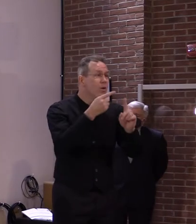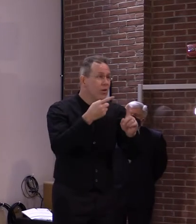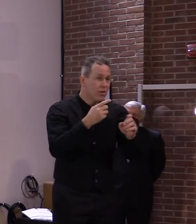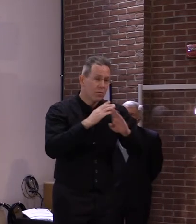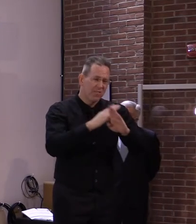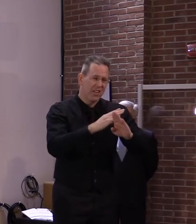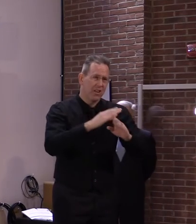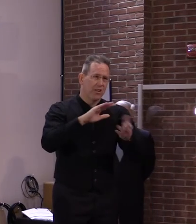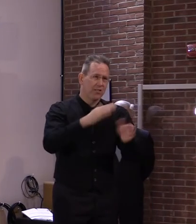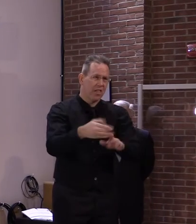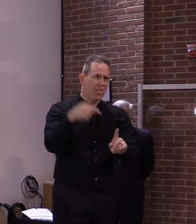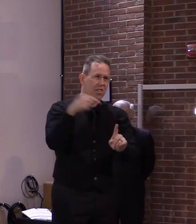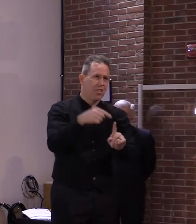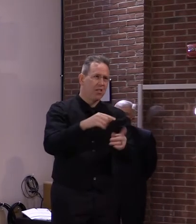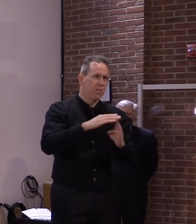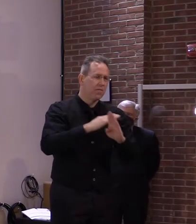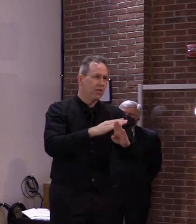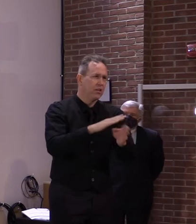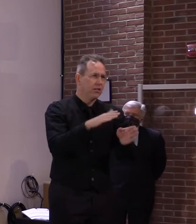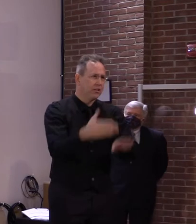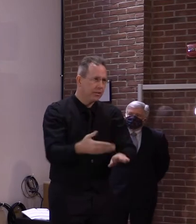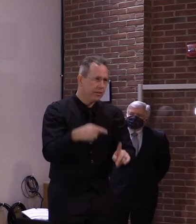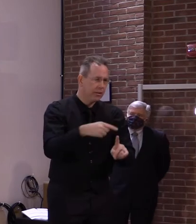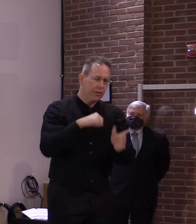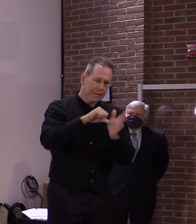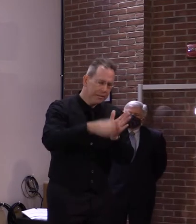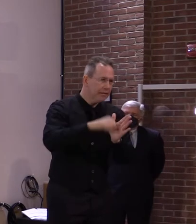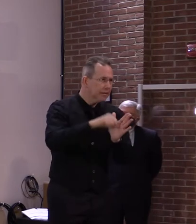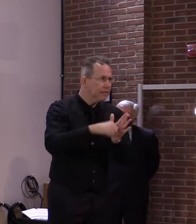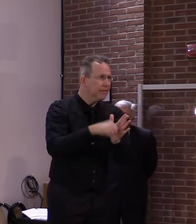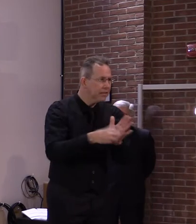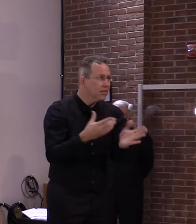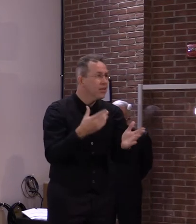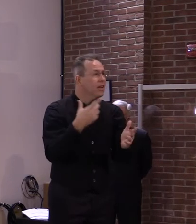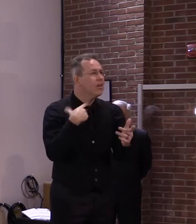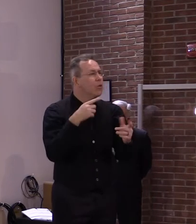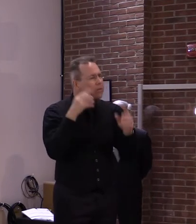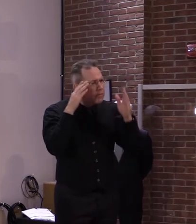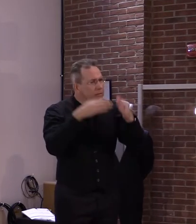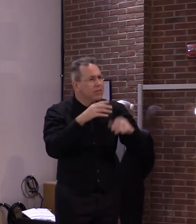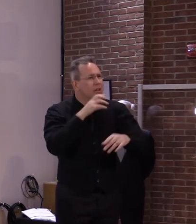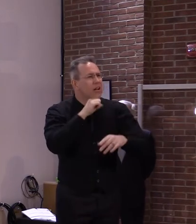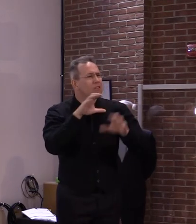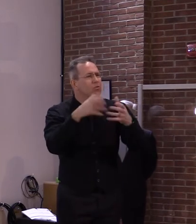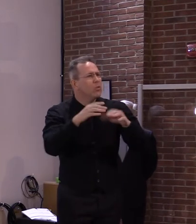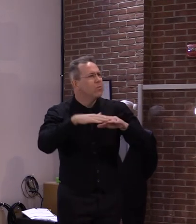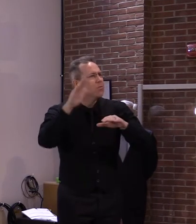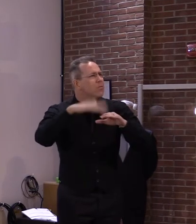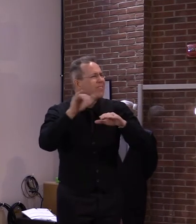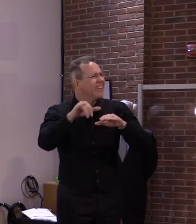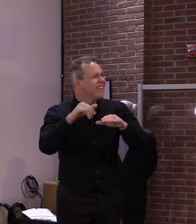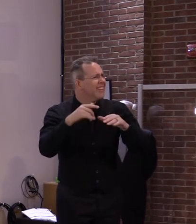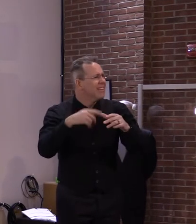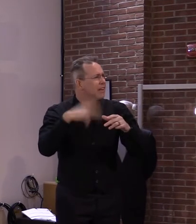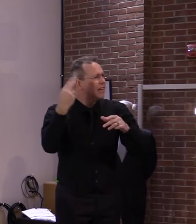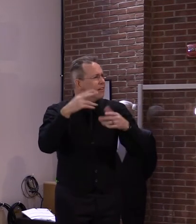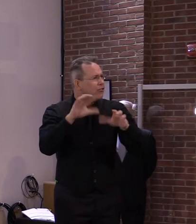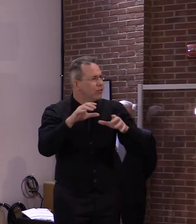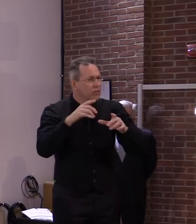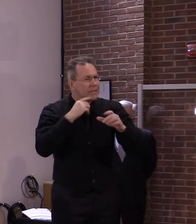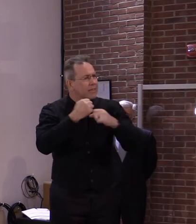quickly we can vaccinate 65 and above the closer to achieving that goal will be